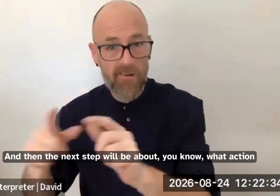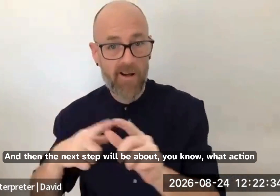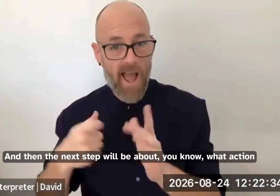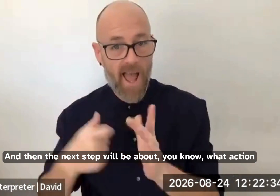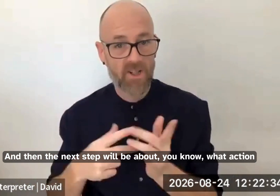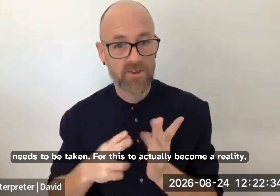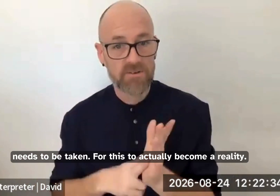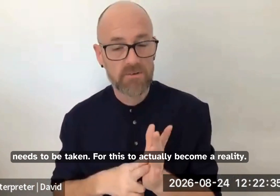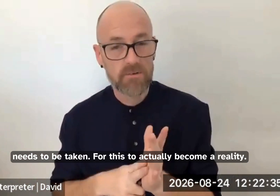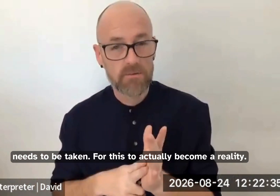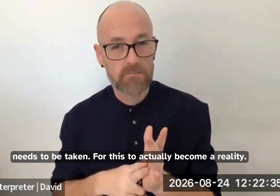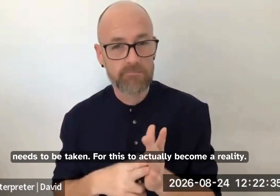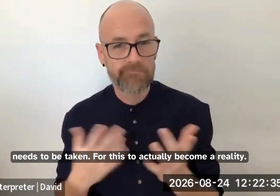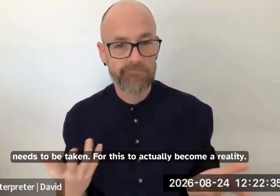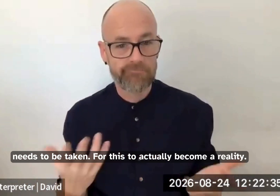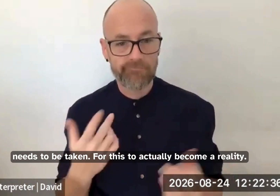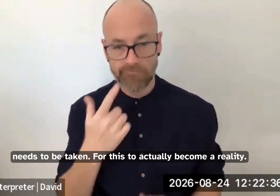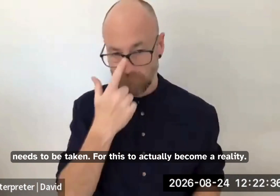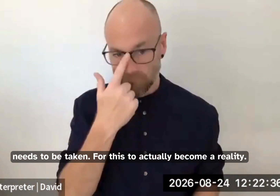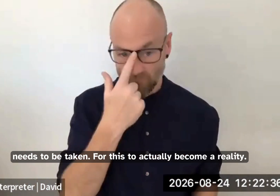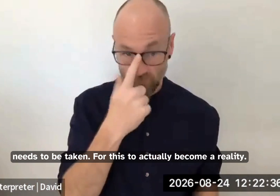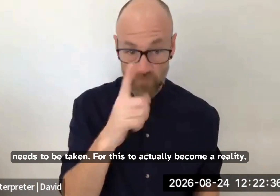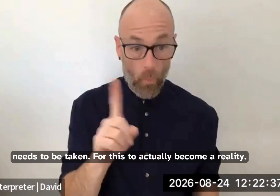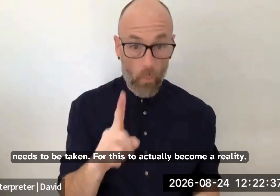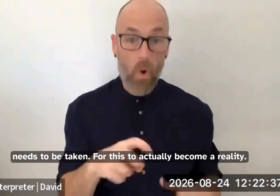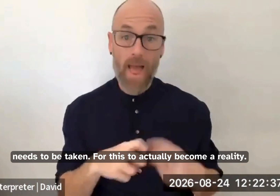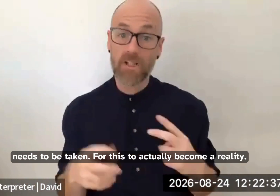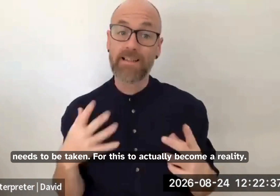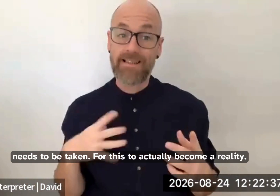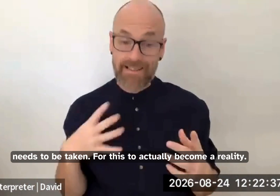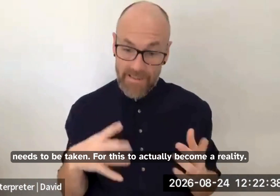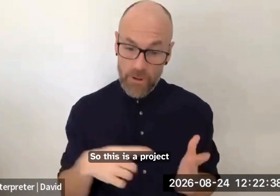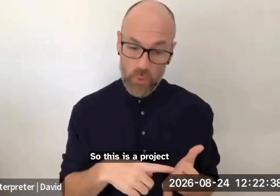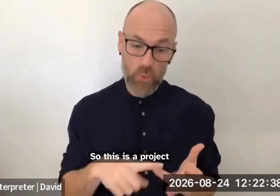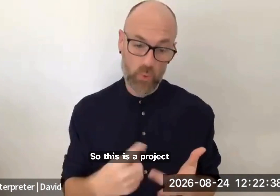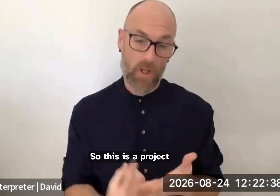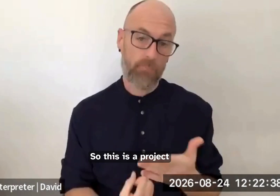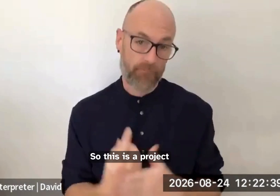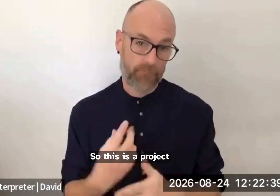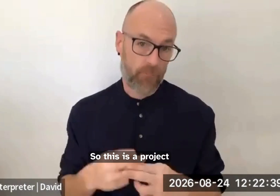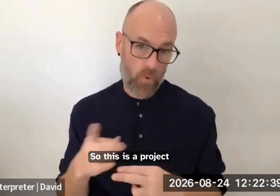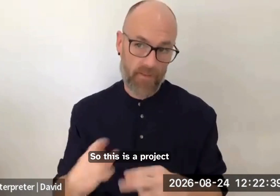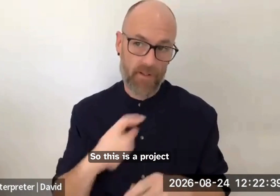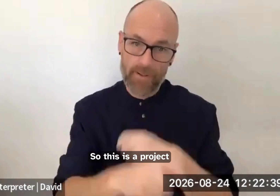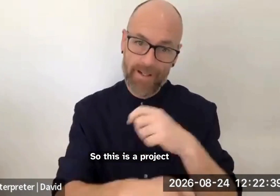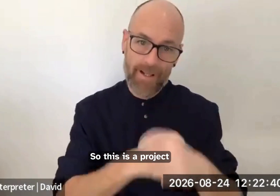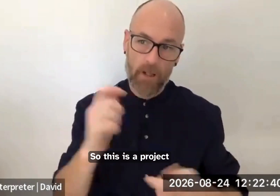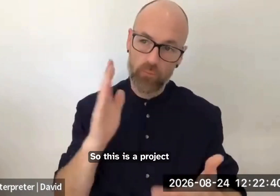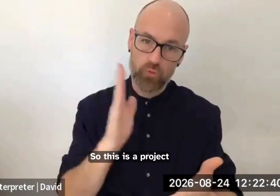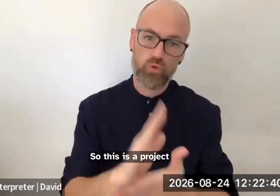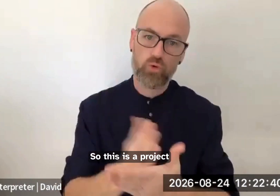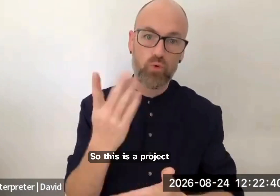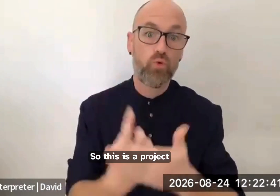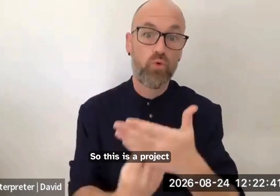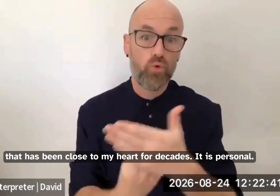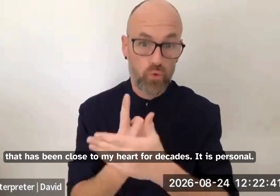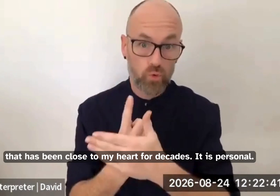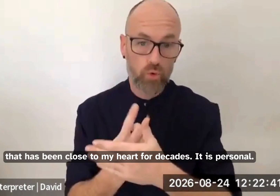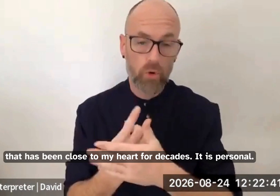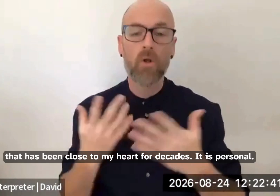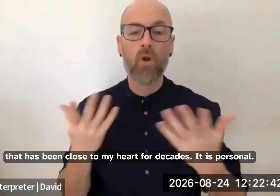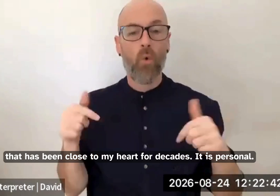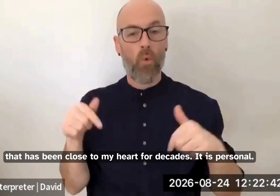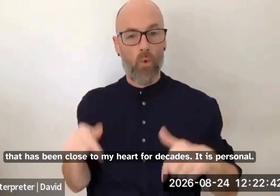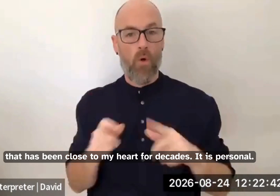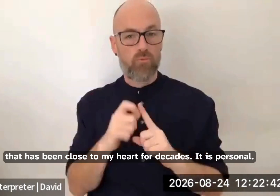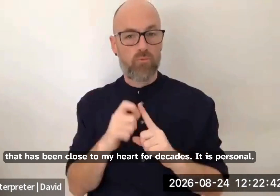about, what action needs to be taken for this to actually become a reality. So this is a project